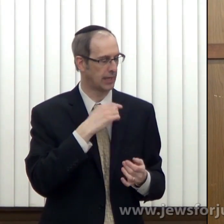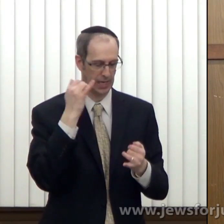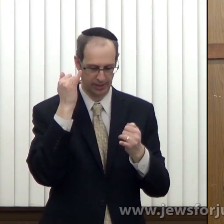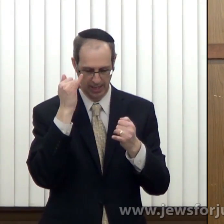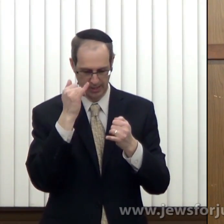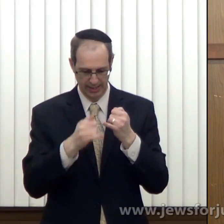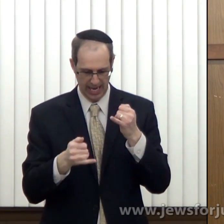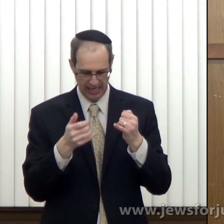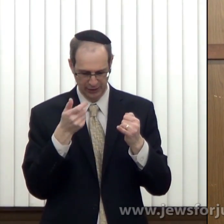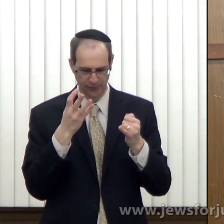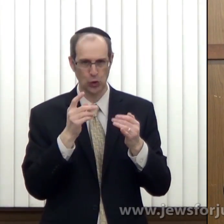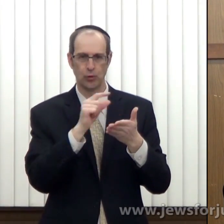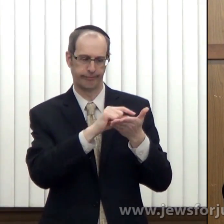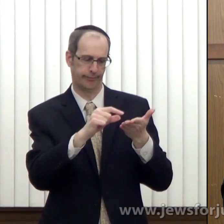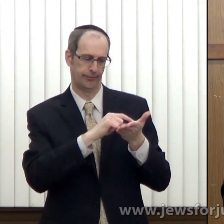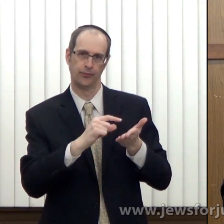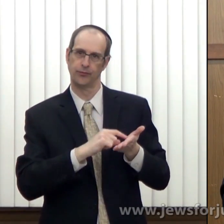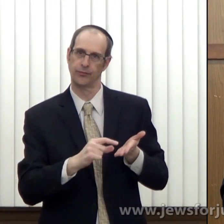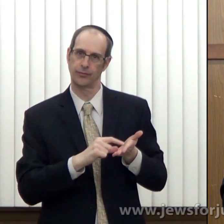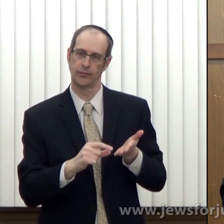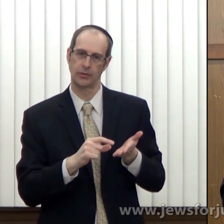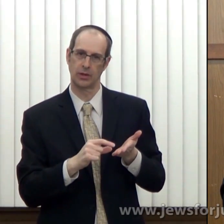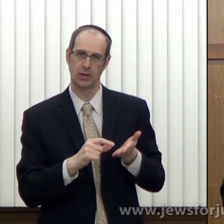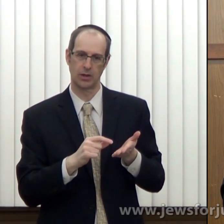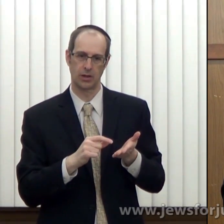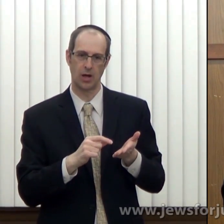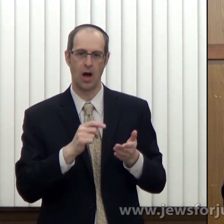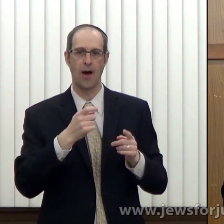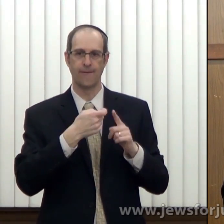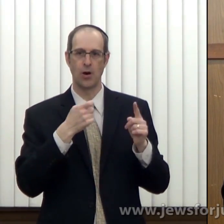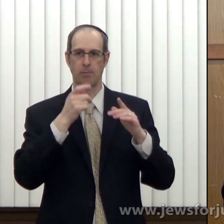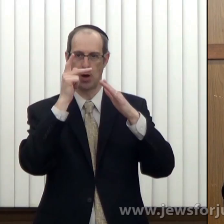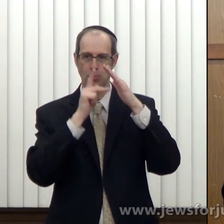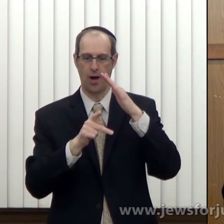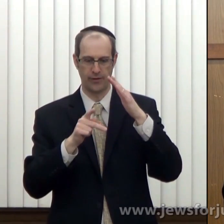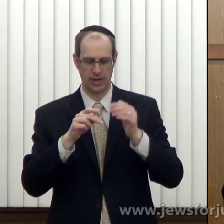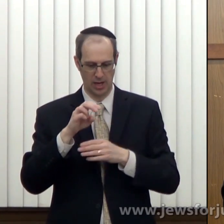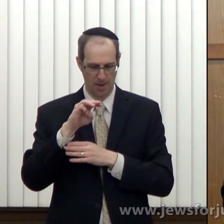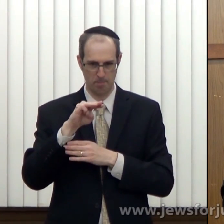last few verses of the prophet Malachi